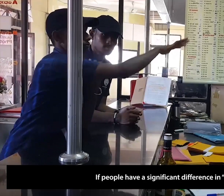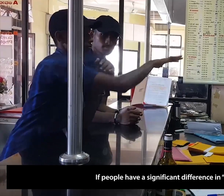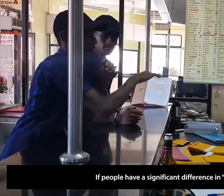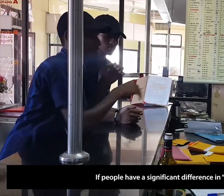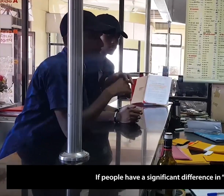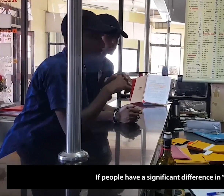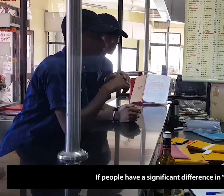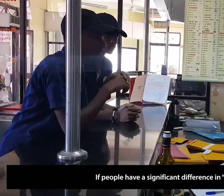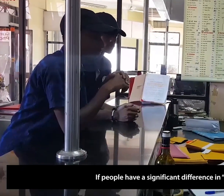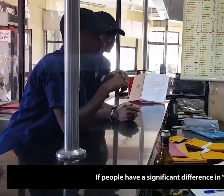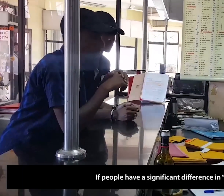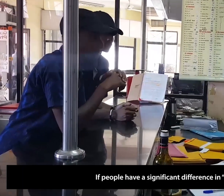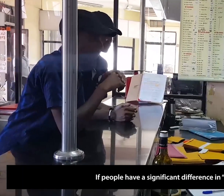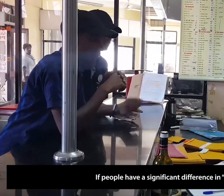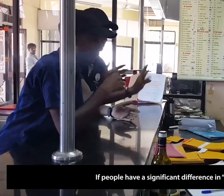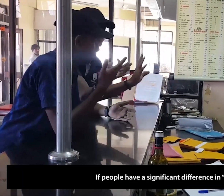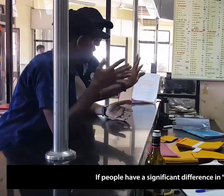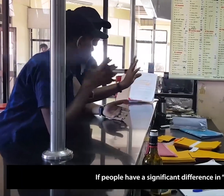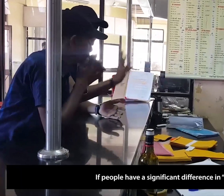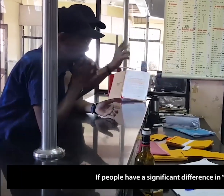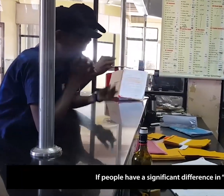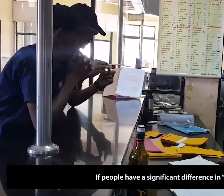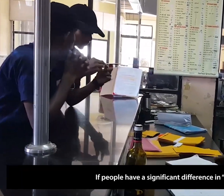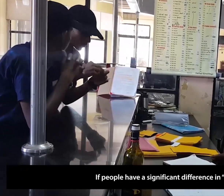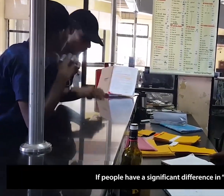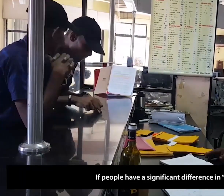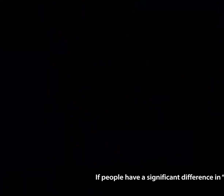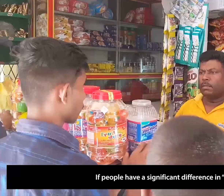in listening, subsequent thinking and responding processes will be affected.